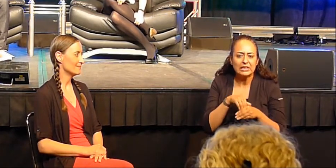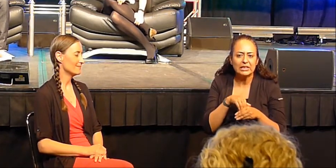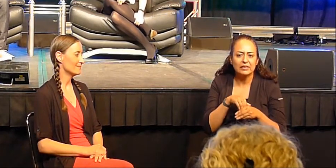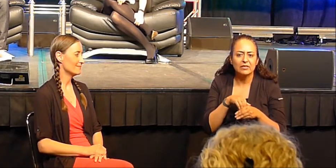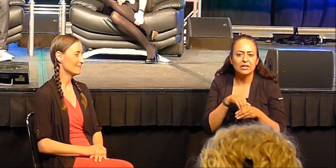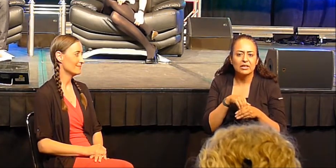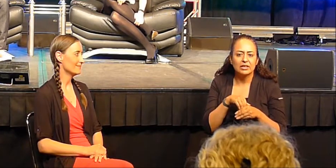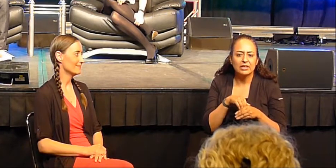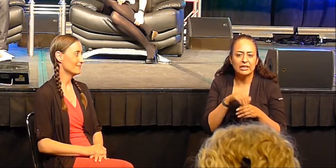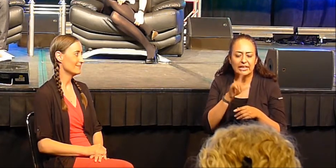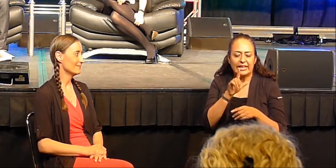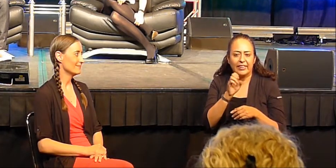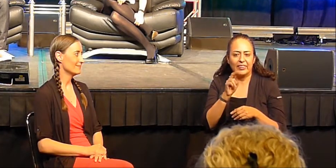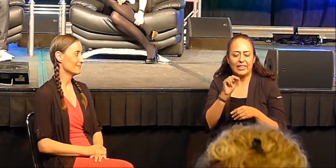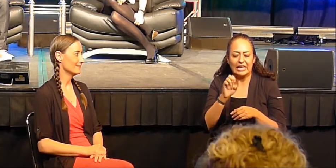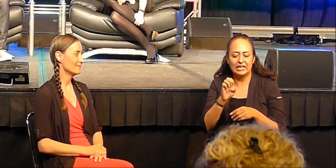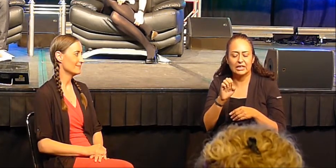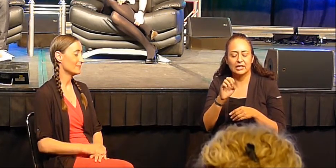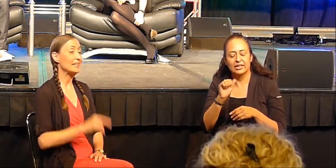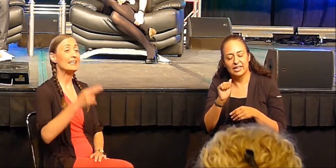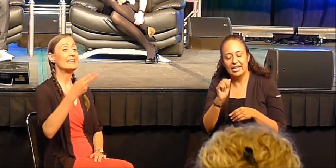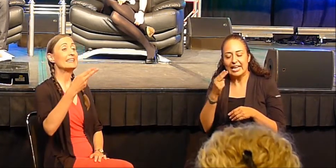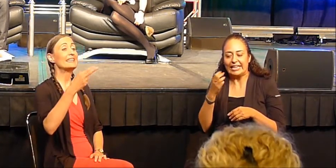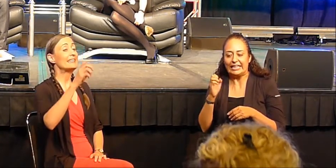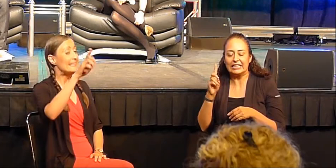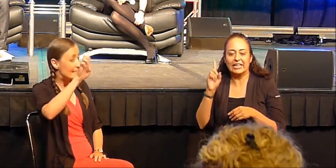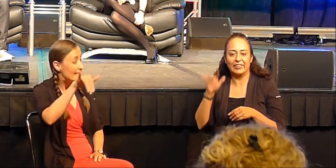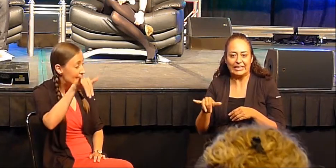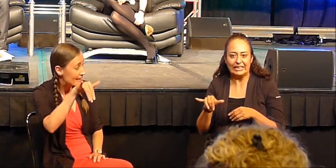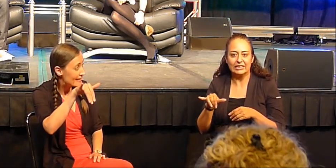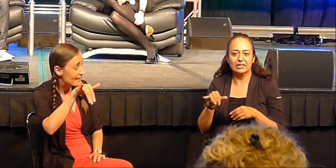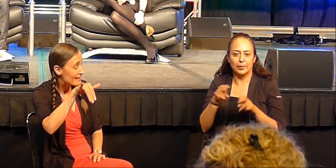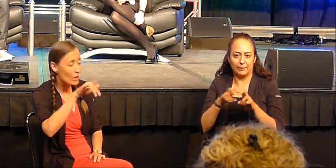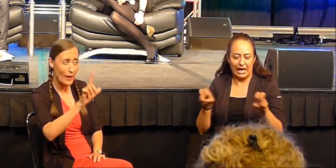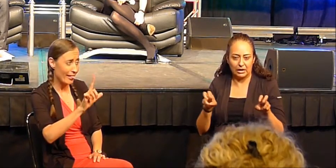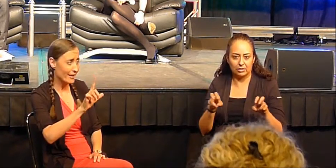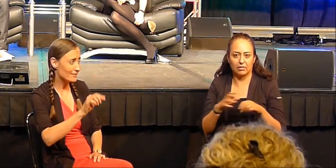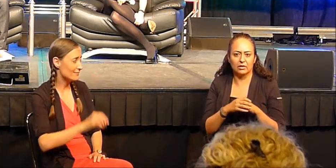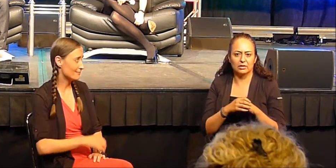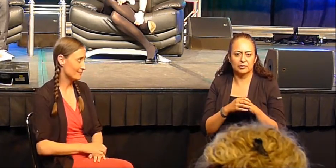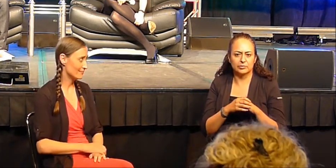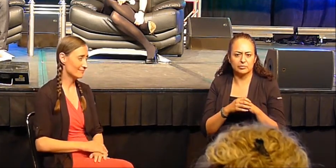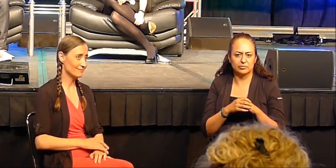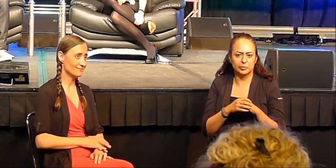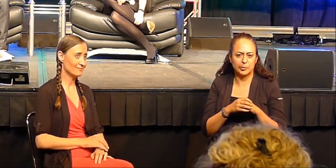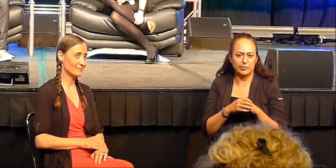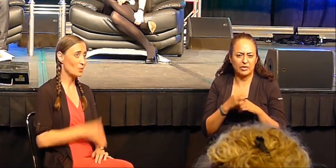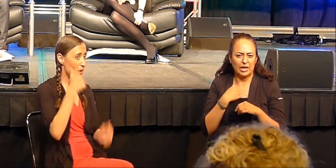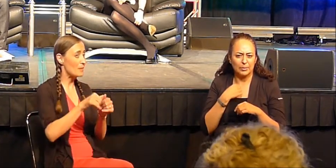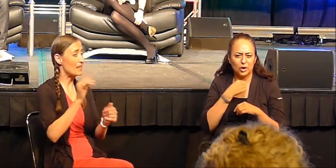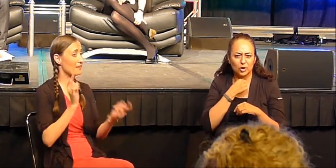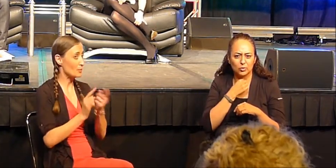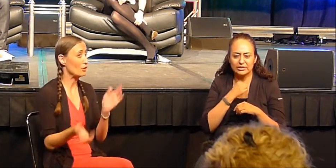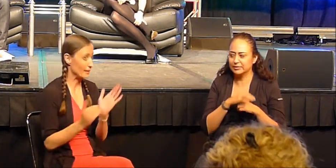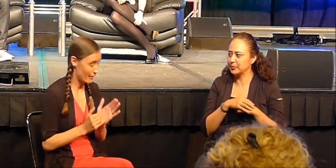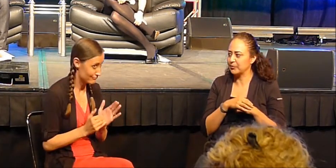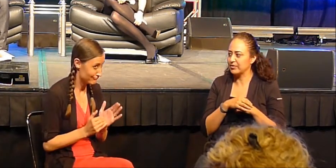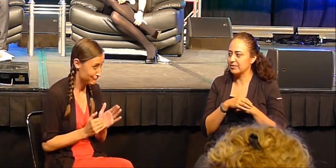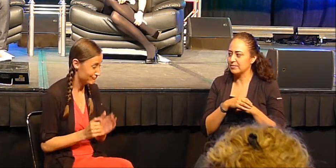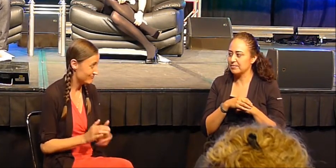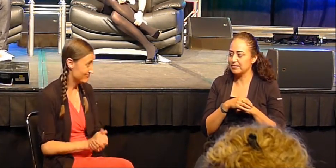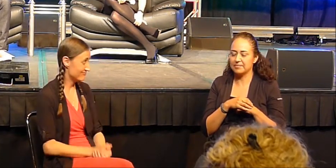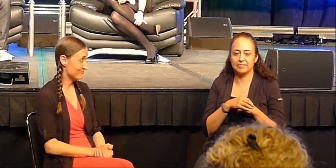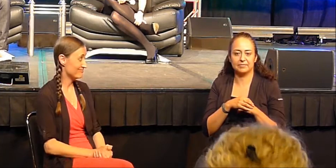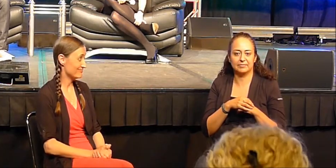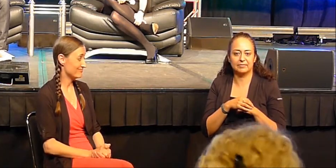And Heidi, yes. And I was curious. Better get that right if you meet her again. Just kidding, just kidding.